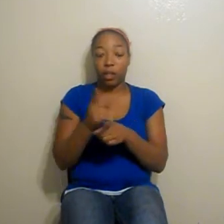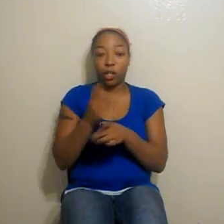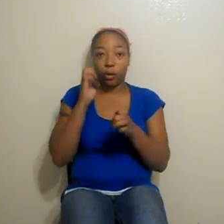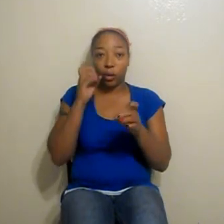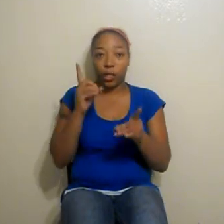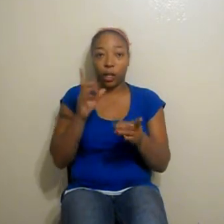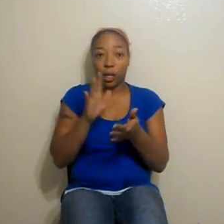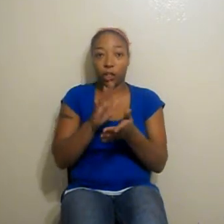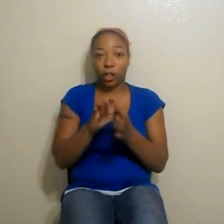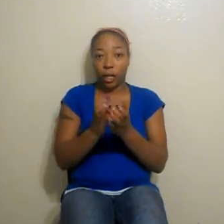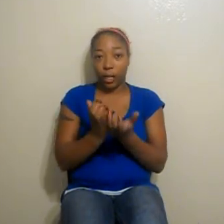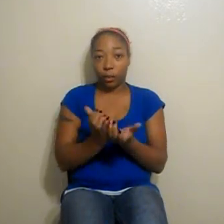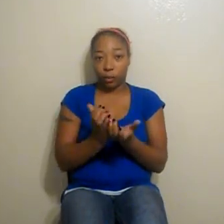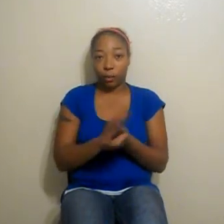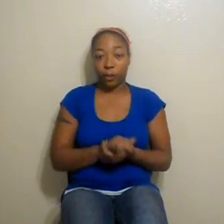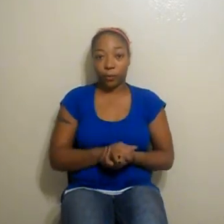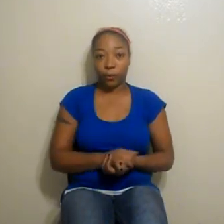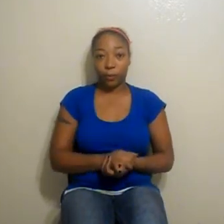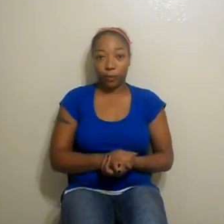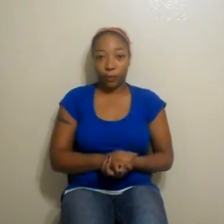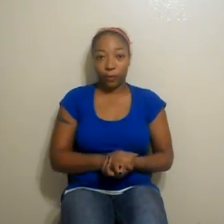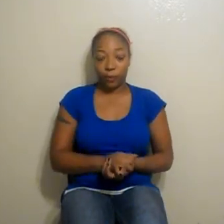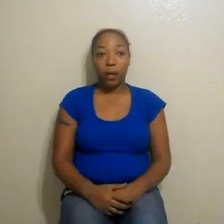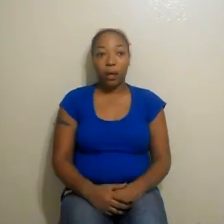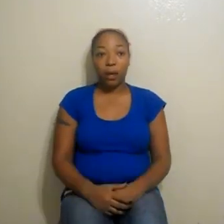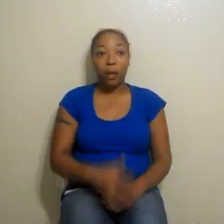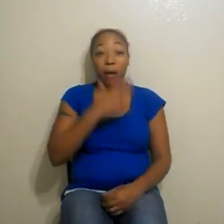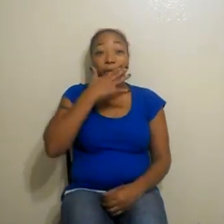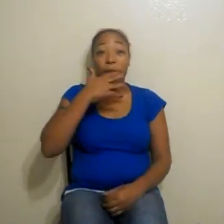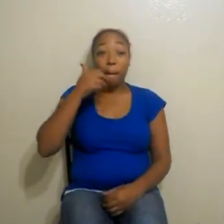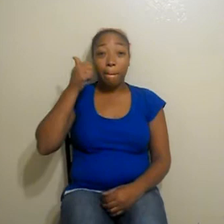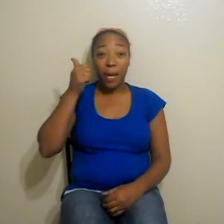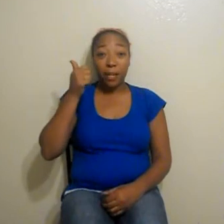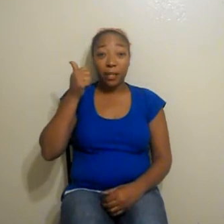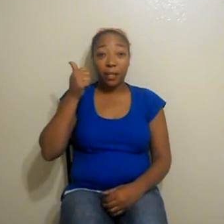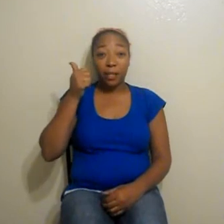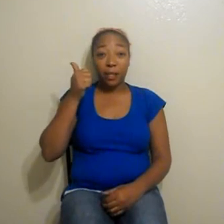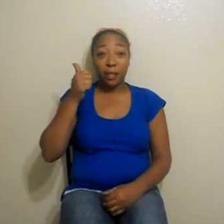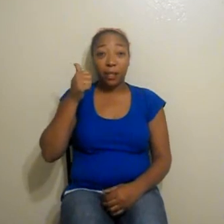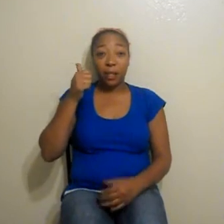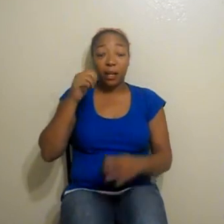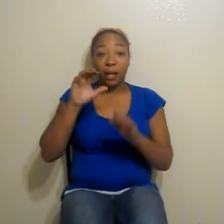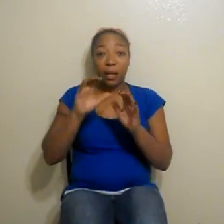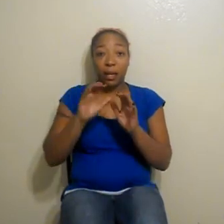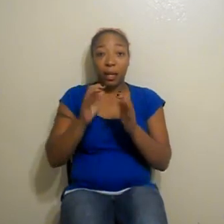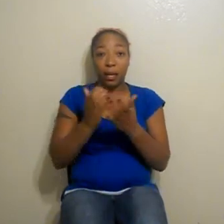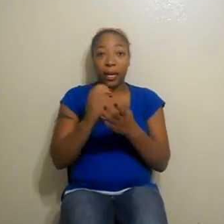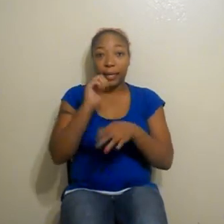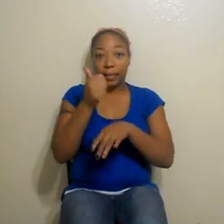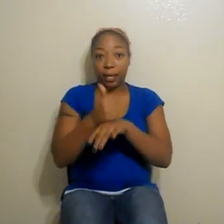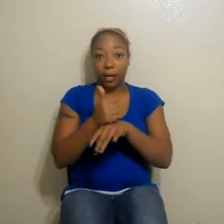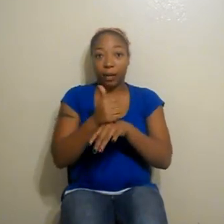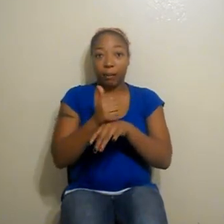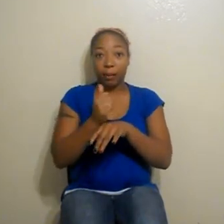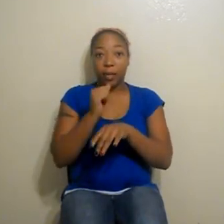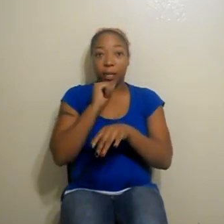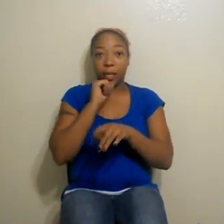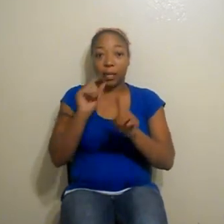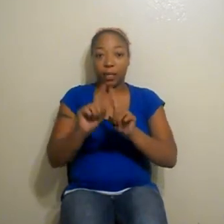general education classrooms. The best class setup is in a